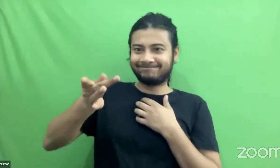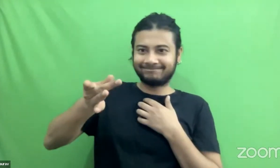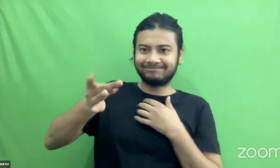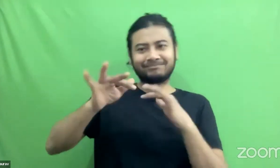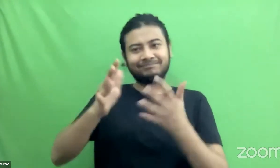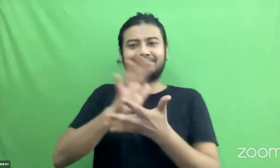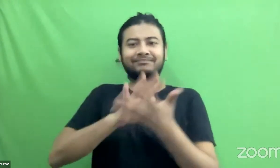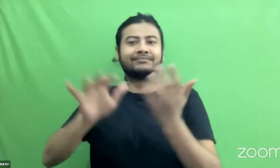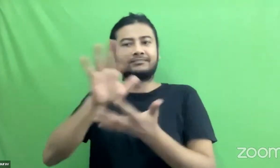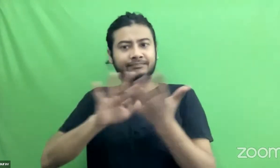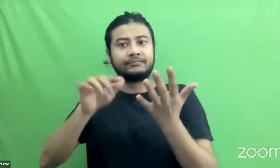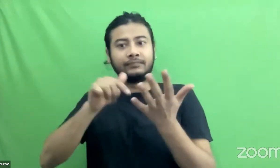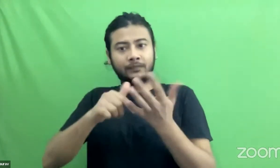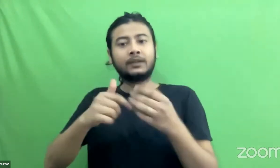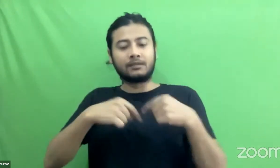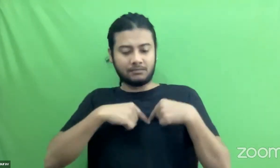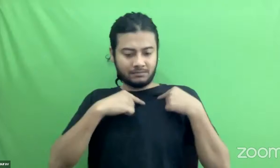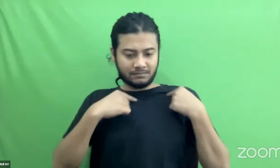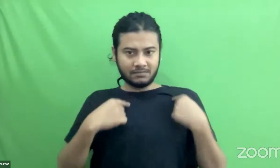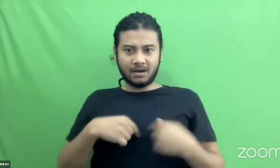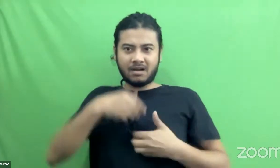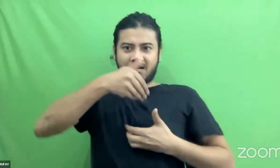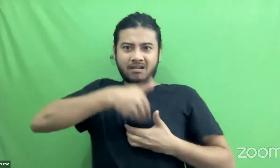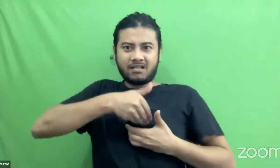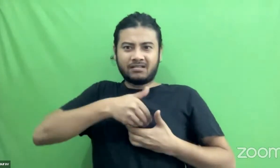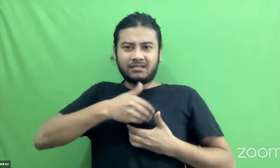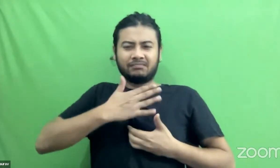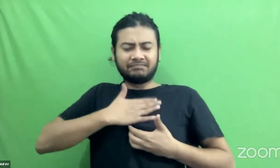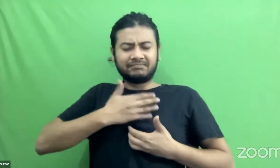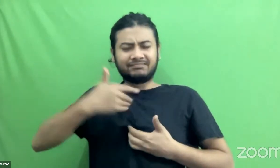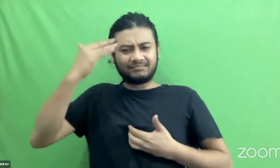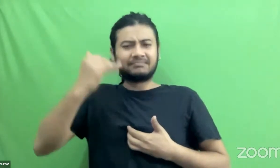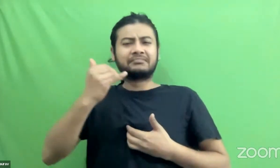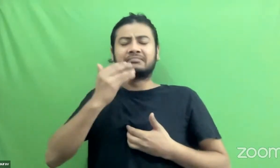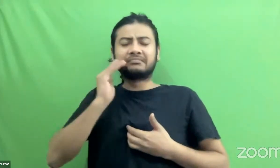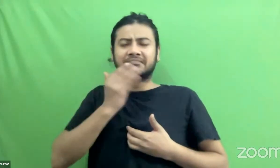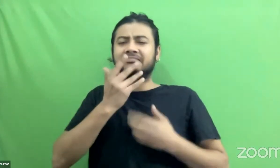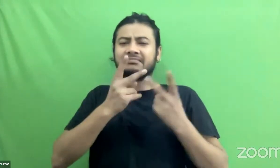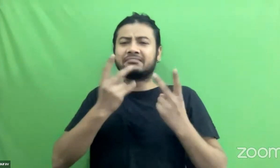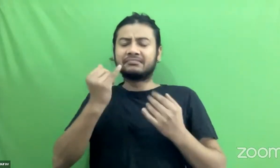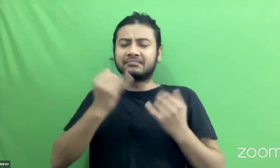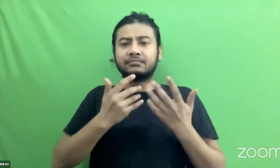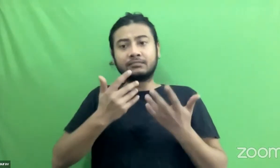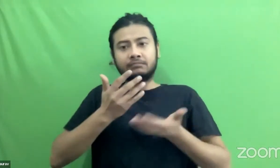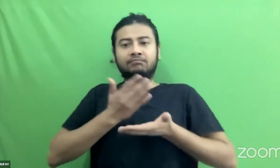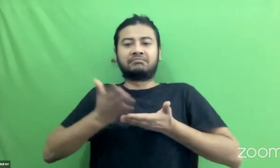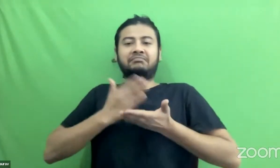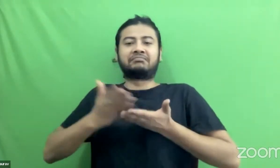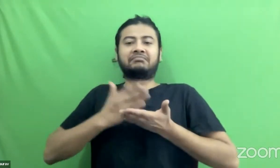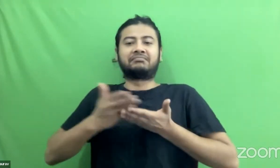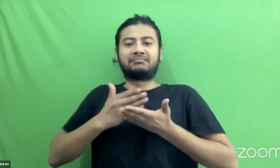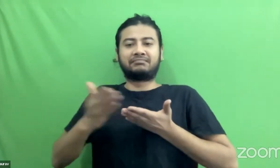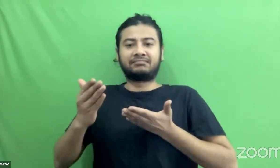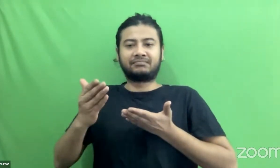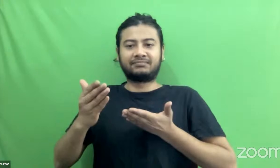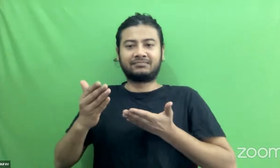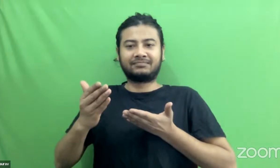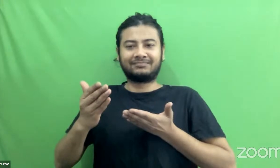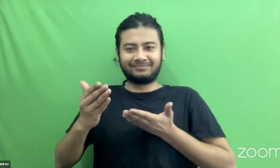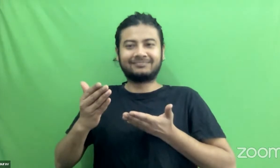is actually chanting, the mantra is like a piece of cloth or like a broom. It cleanses the